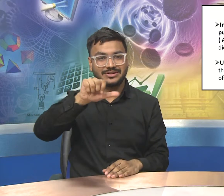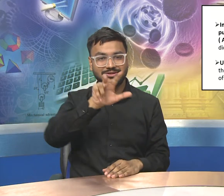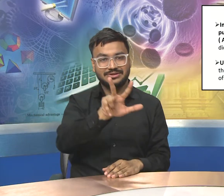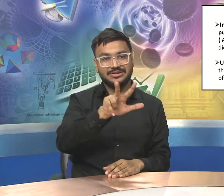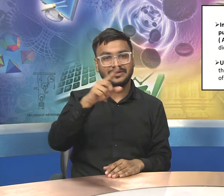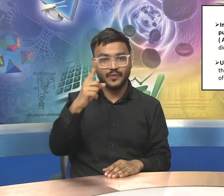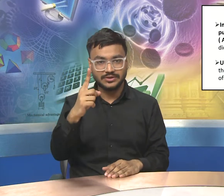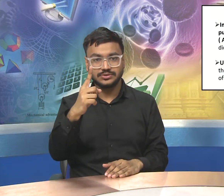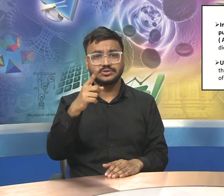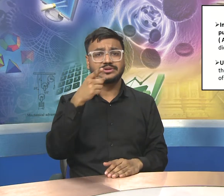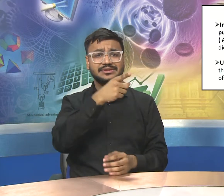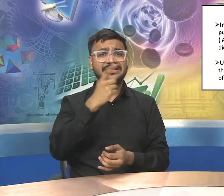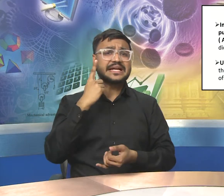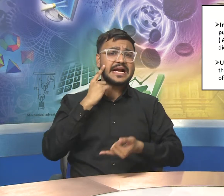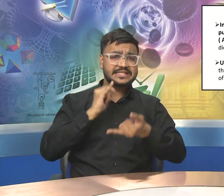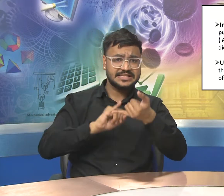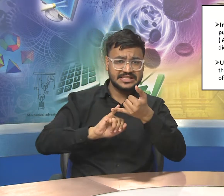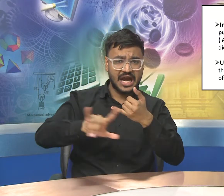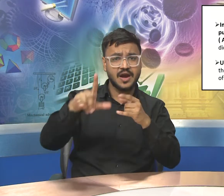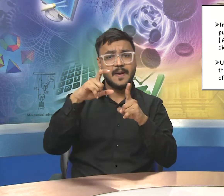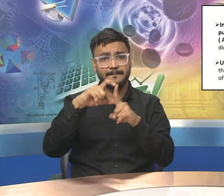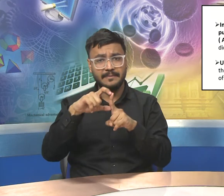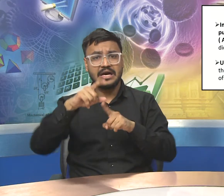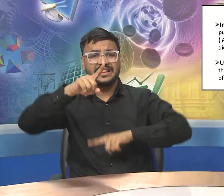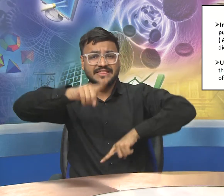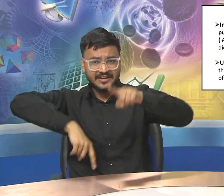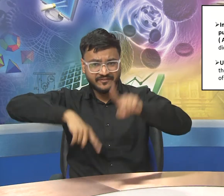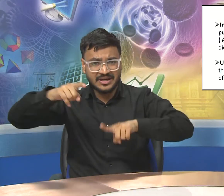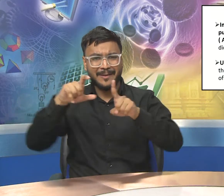In 1981, the ISL